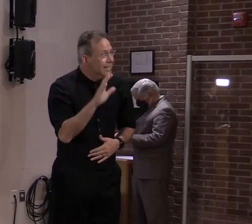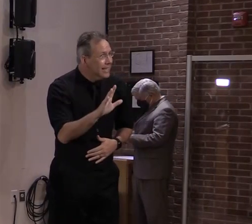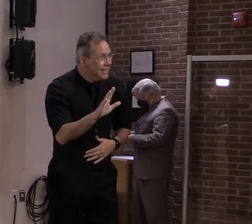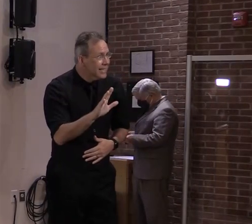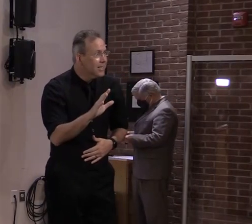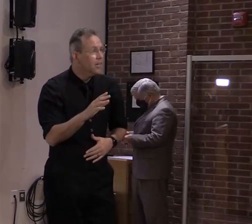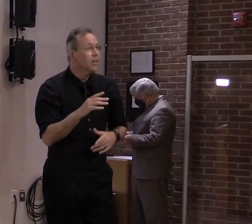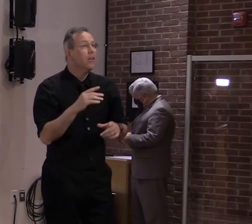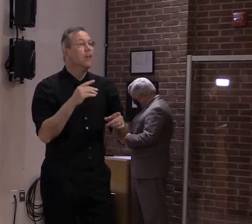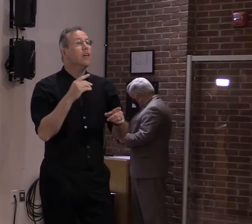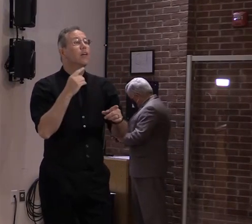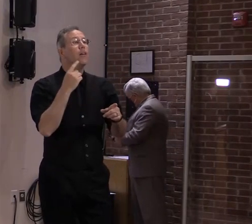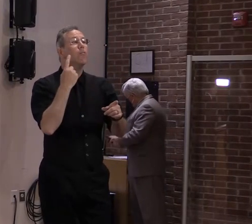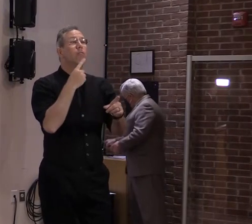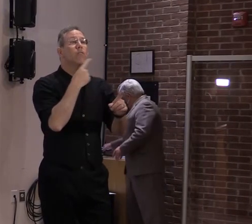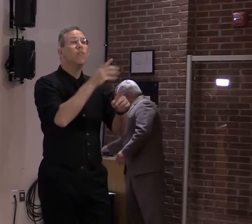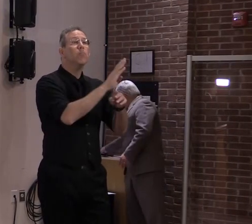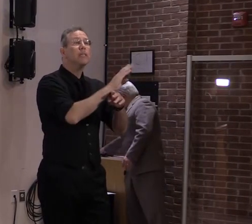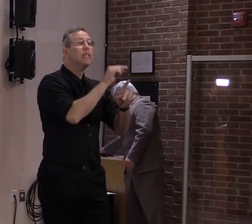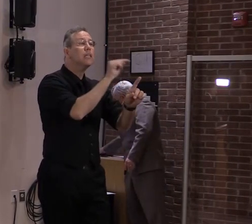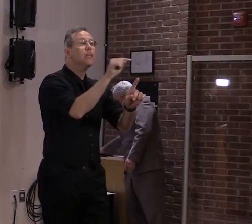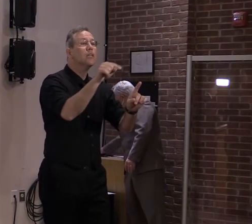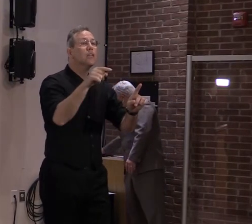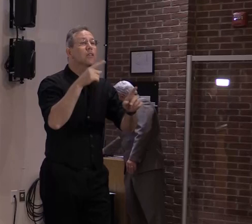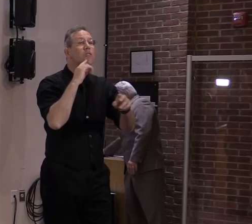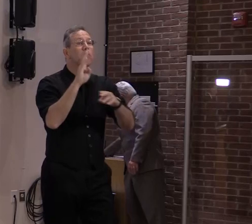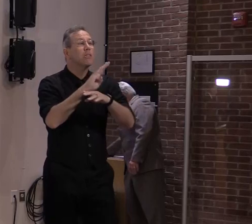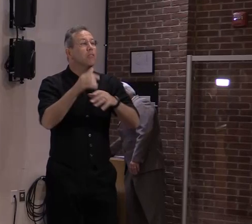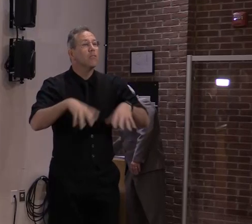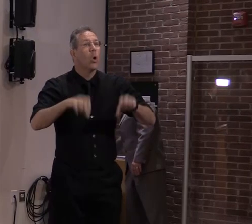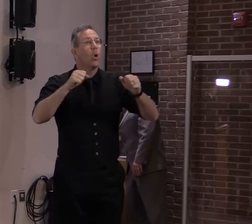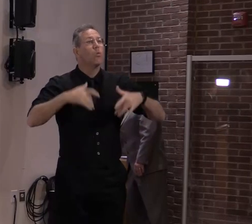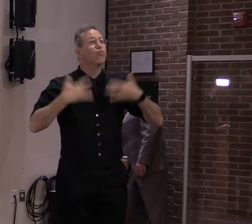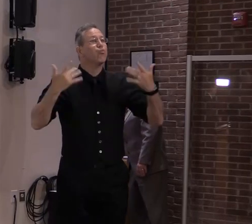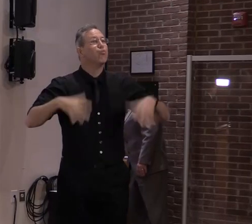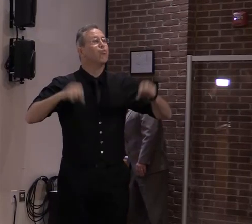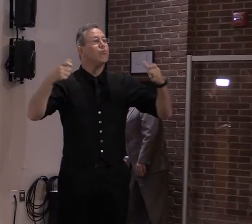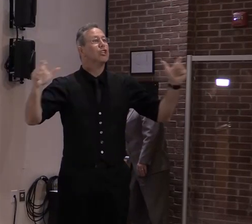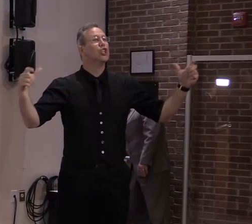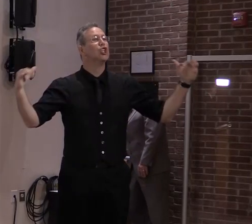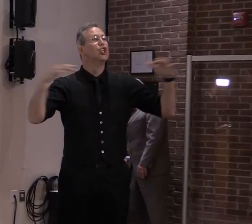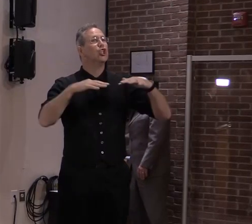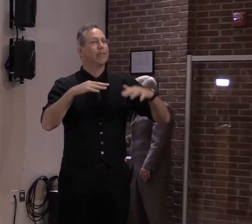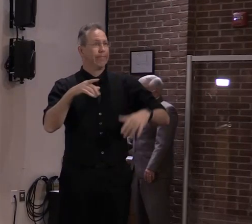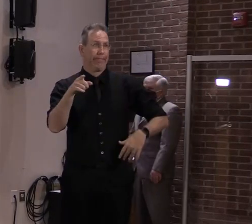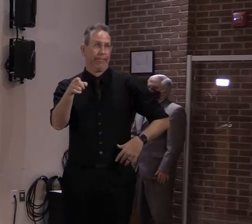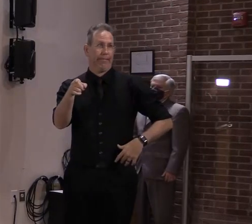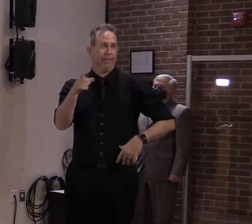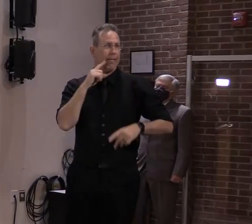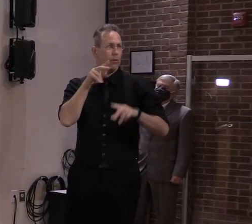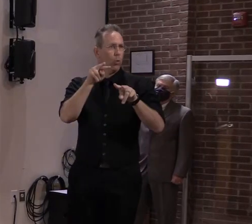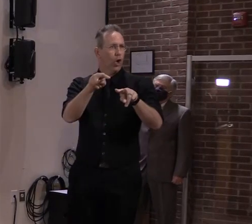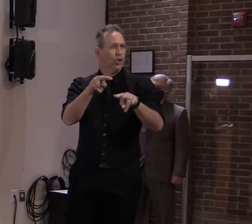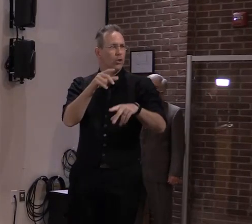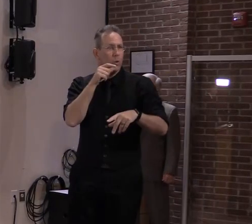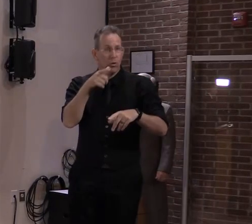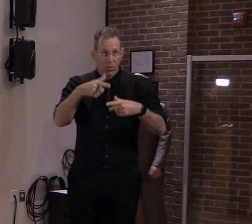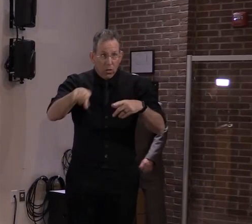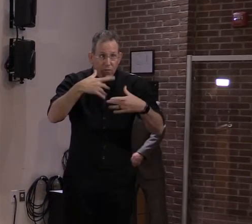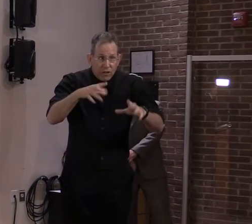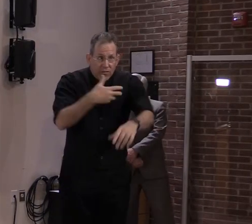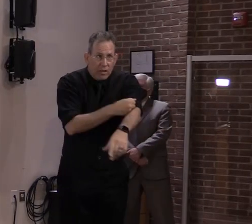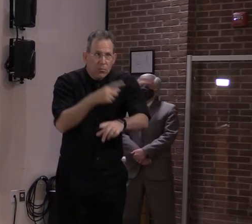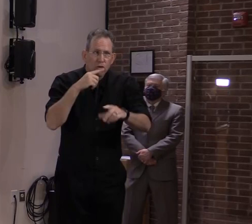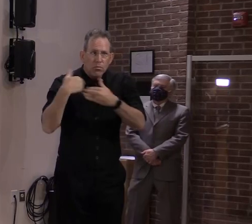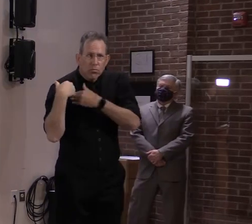to have a larger gathering to find out who is vaccinated and who is not. The masking is another